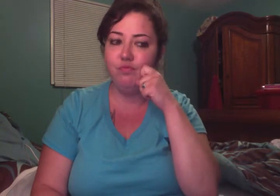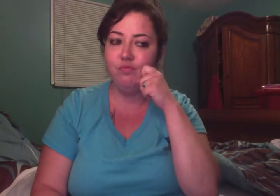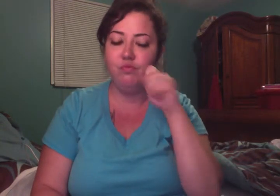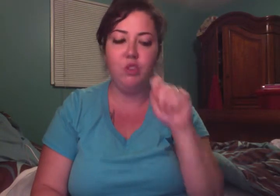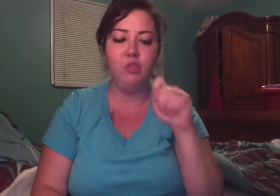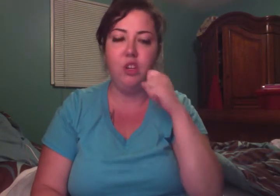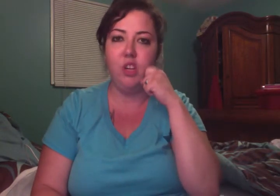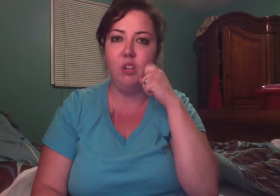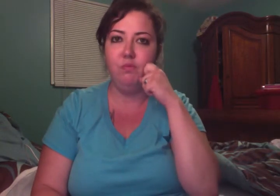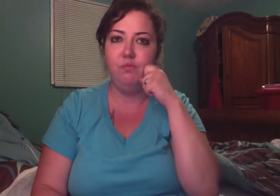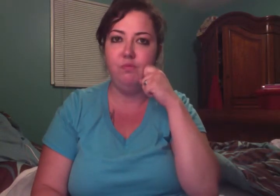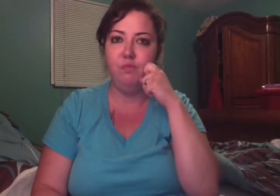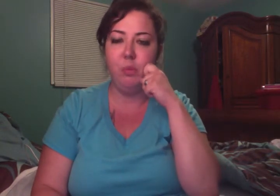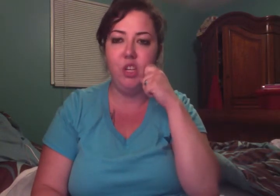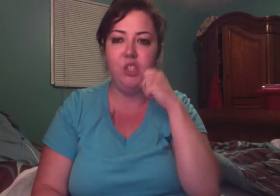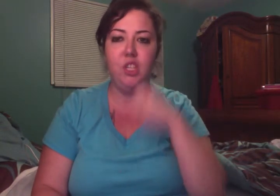Your finger kind of rub it on your cheek.